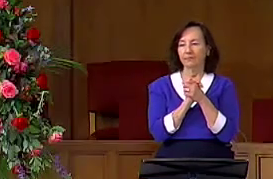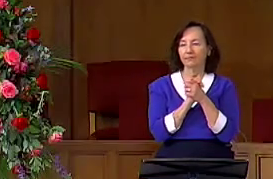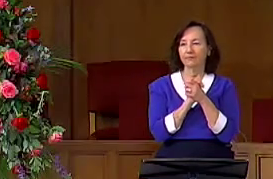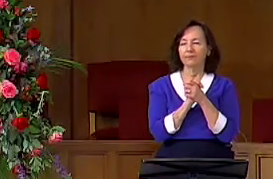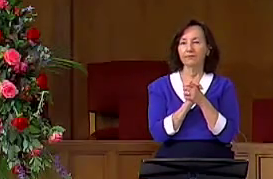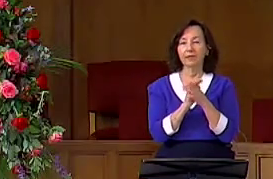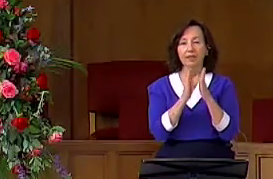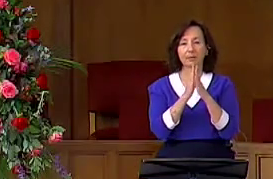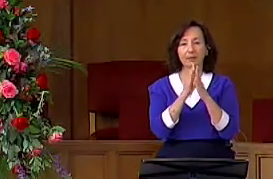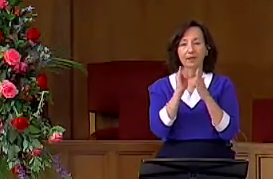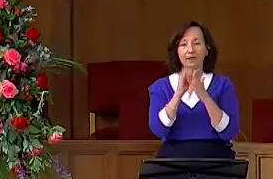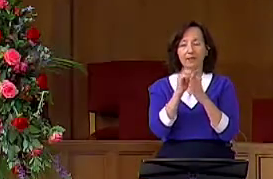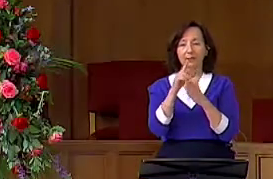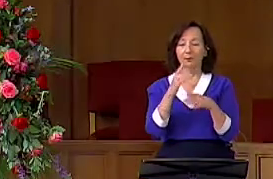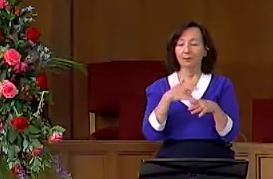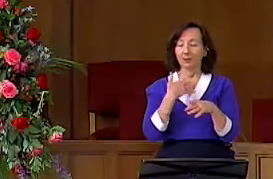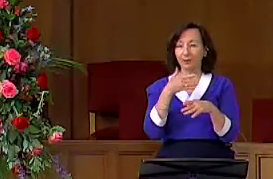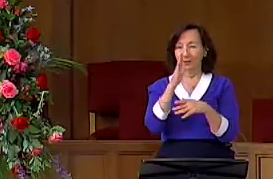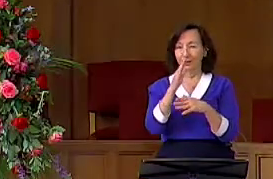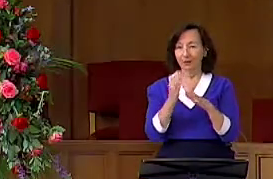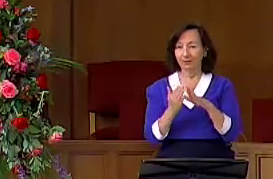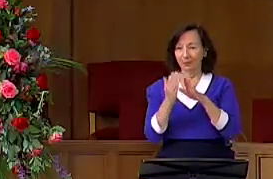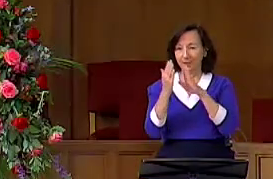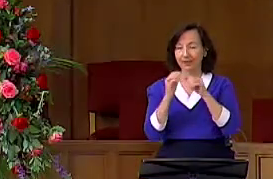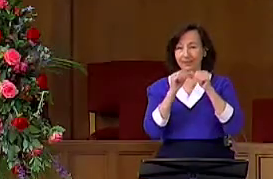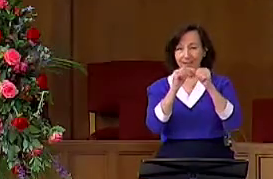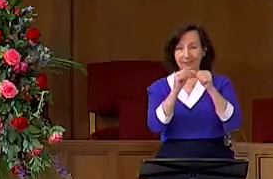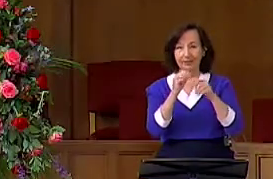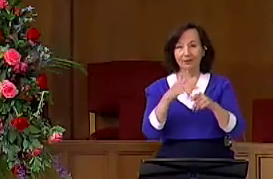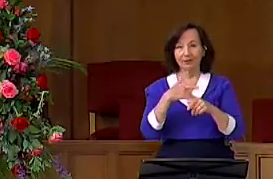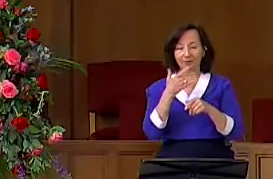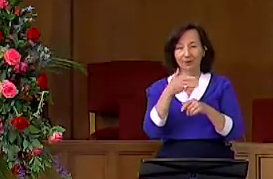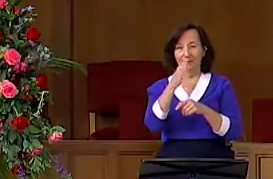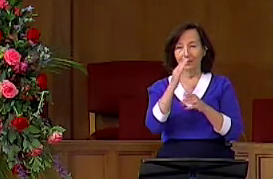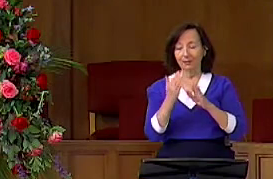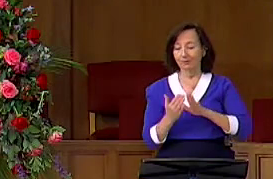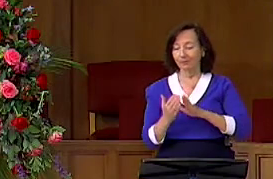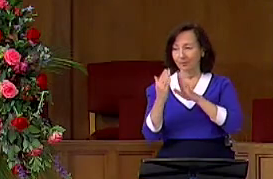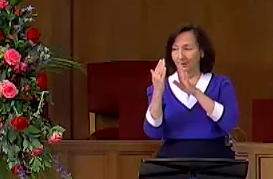I pray you feel God's presence. Continue to feel God's presence.